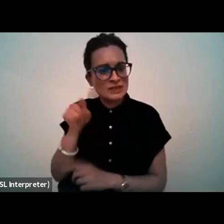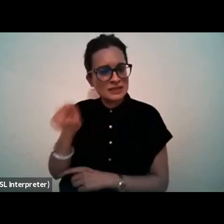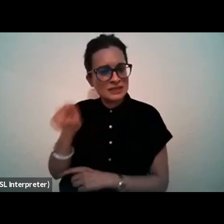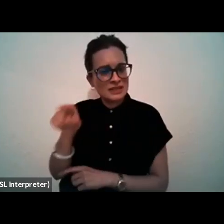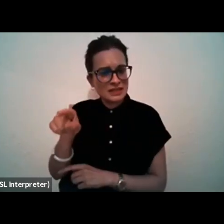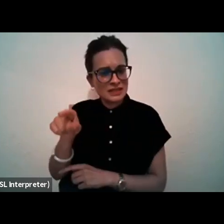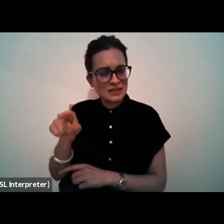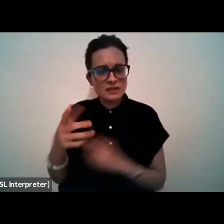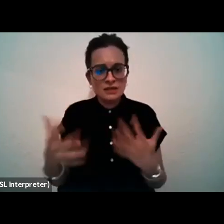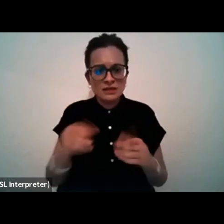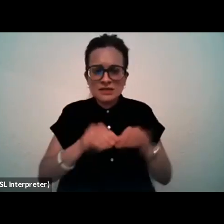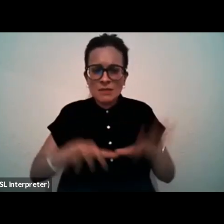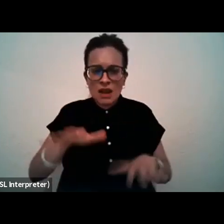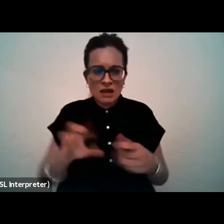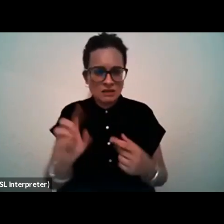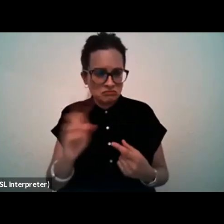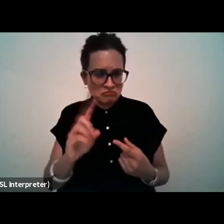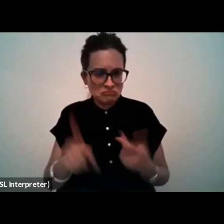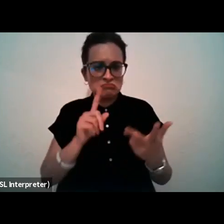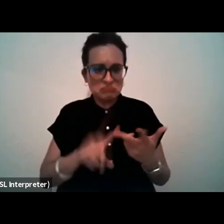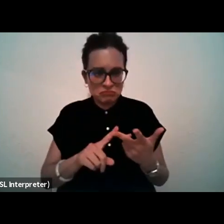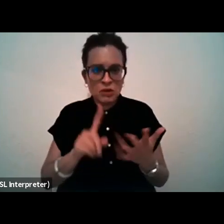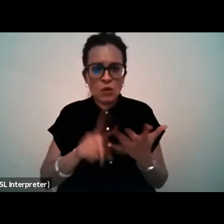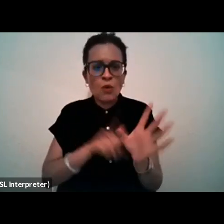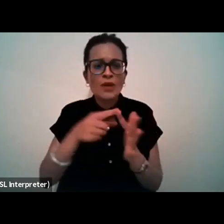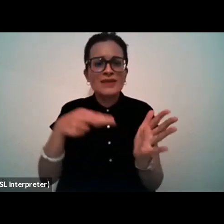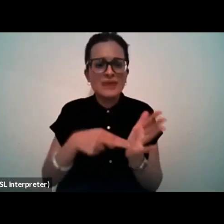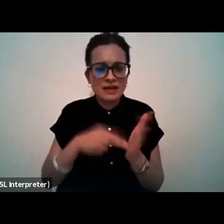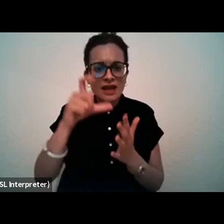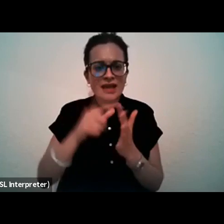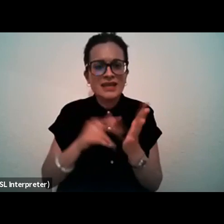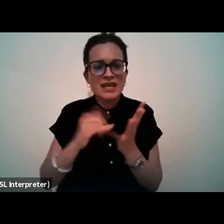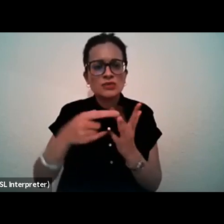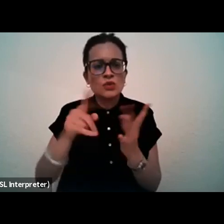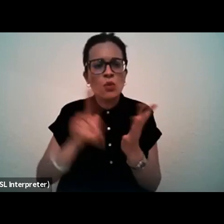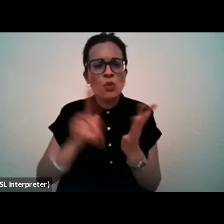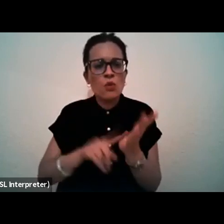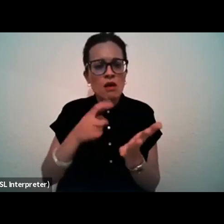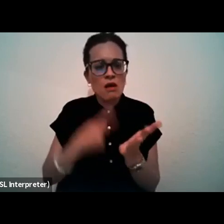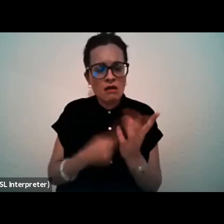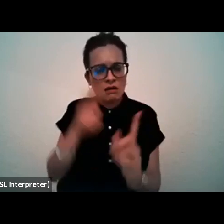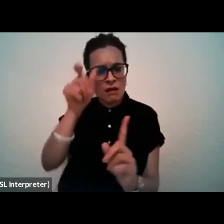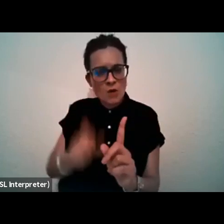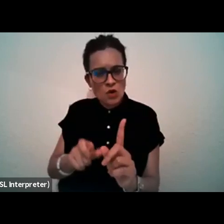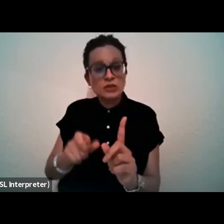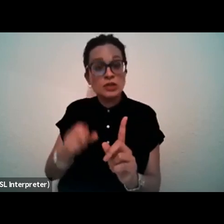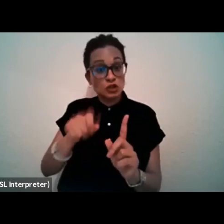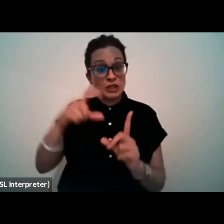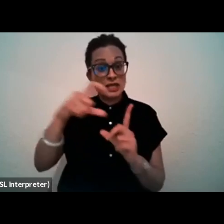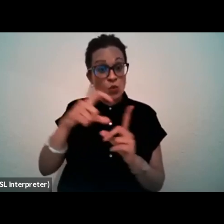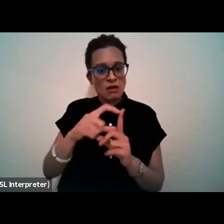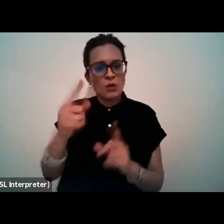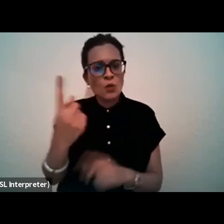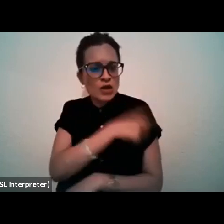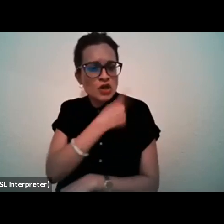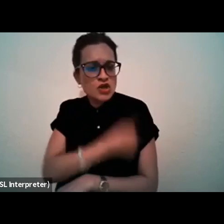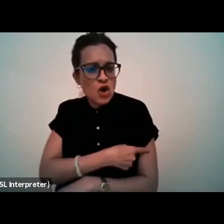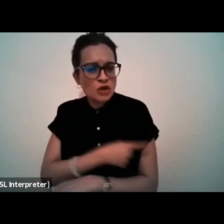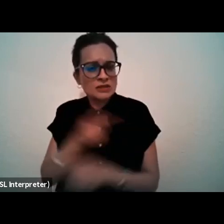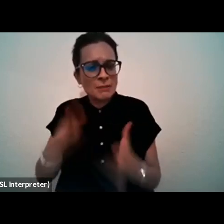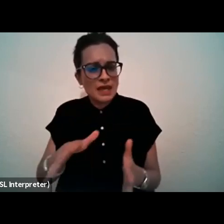Similarly, Oyin Kansola Hani Iloba, the daughter of nurse Ayatolami Ola Alaram,